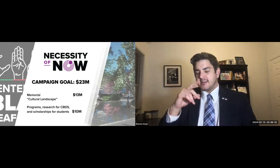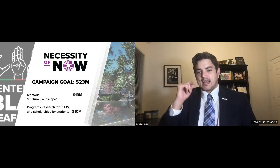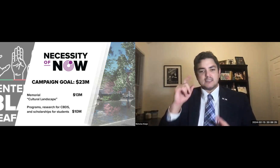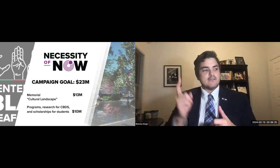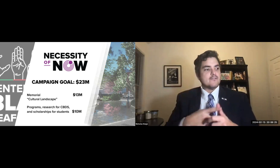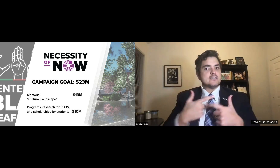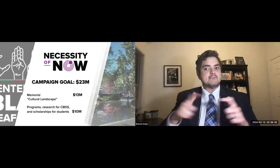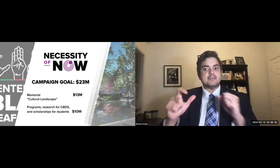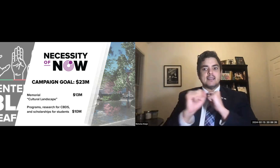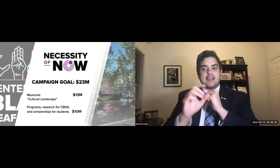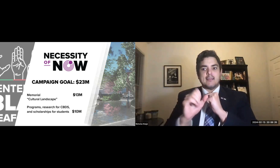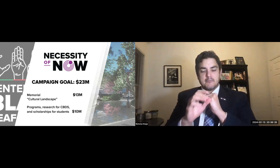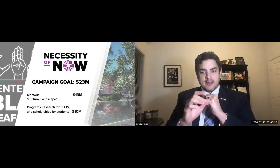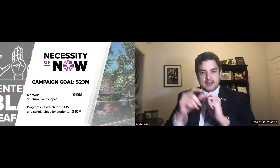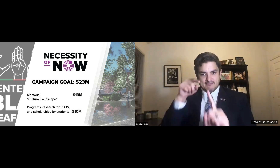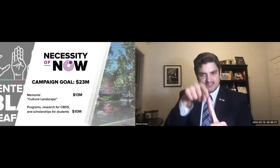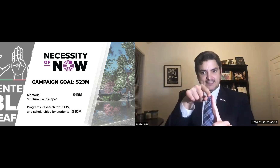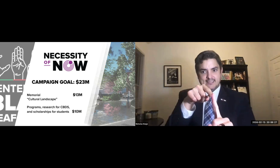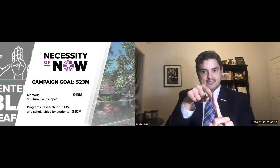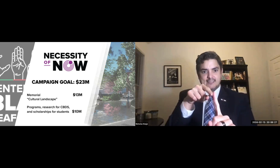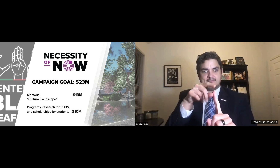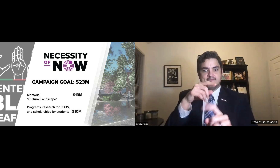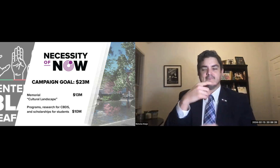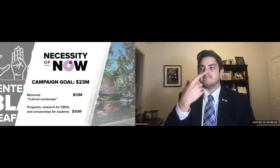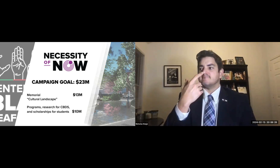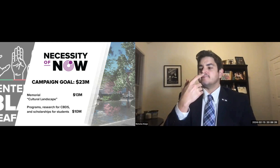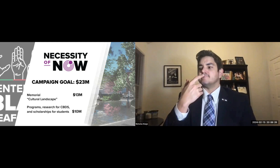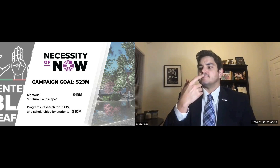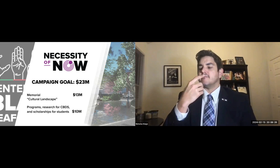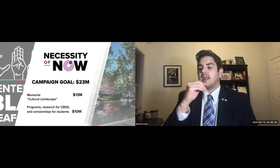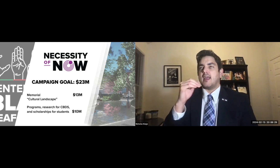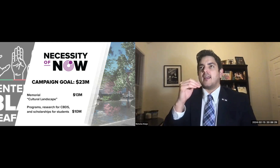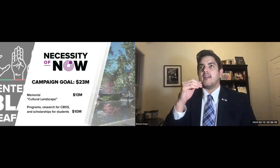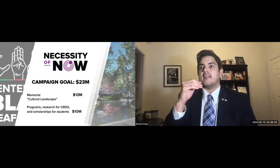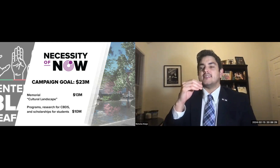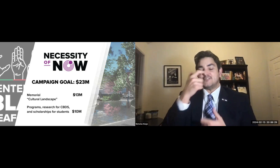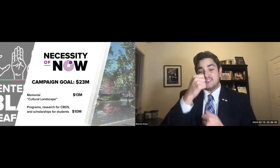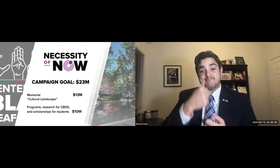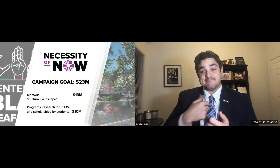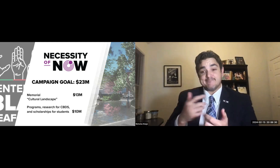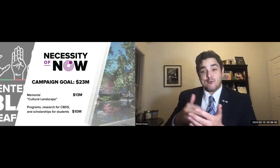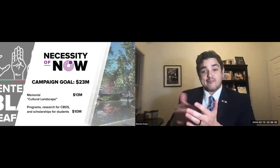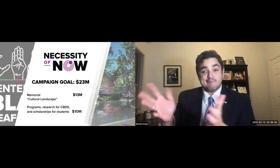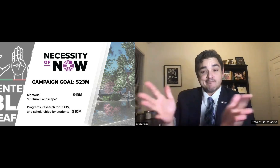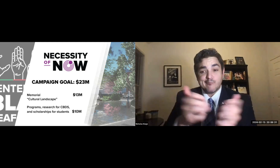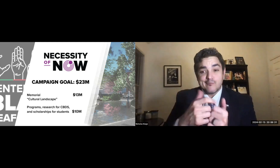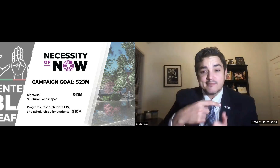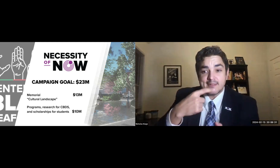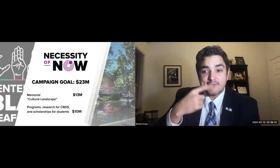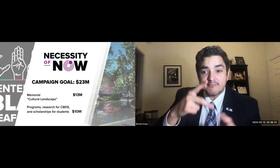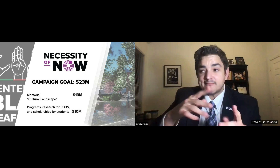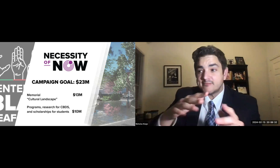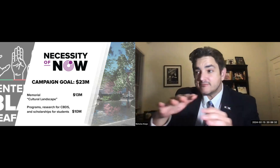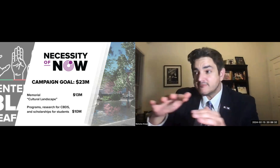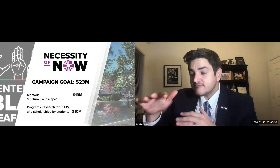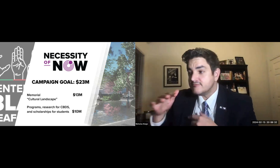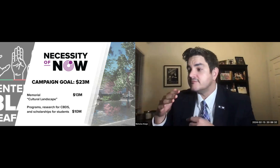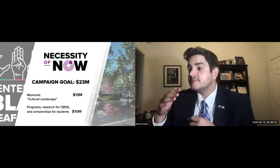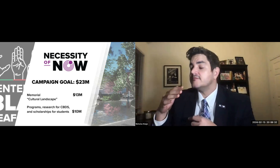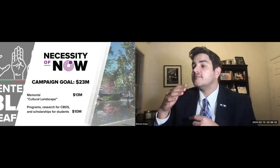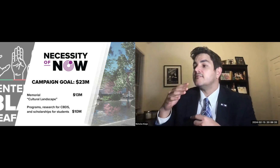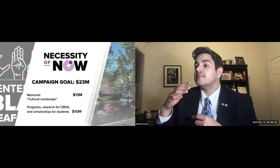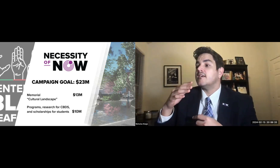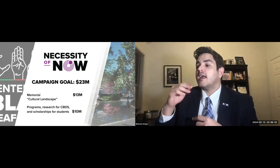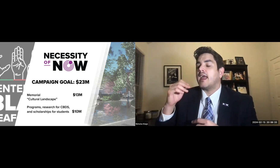ago or several years ago. So a campaign of this size and this magnitude is definitely